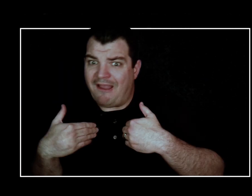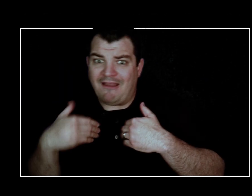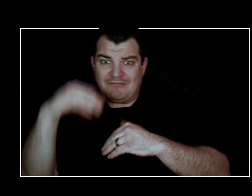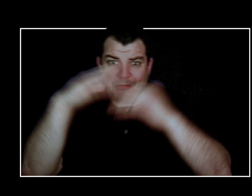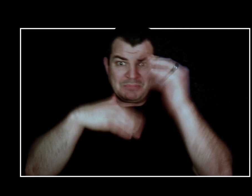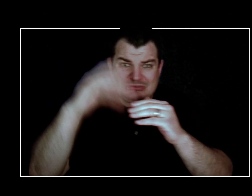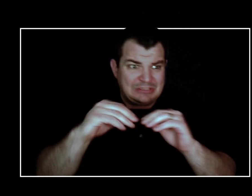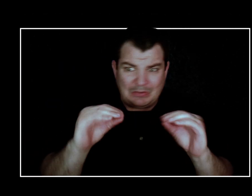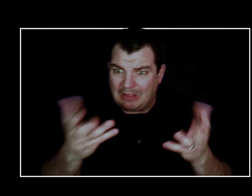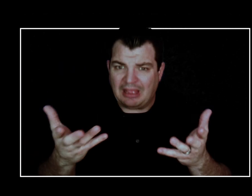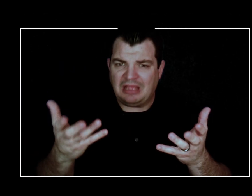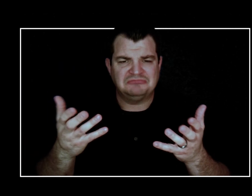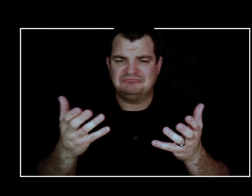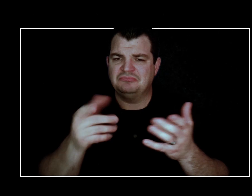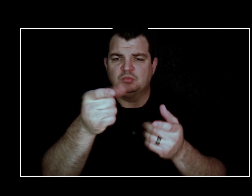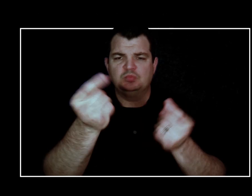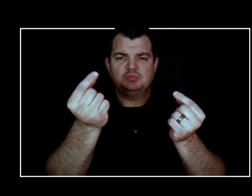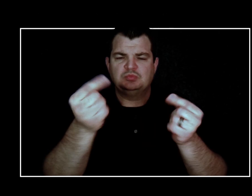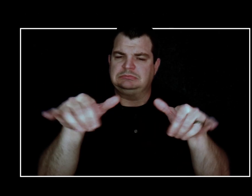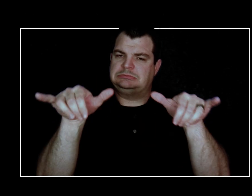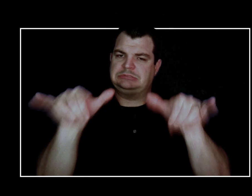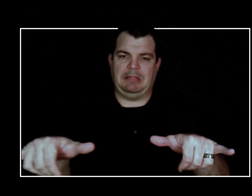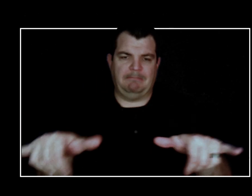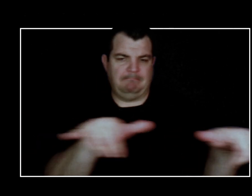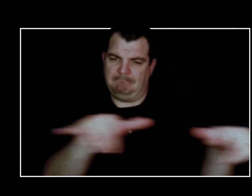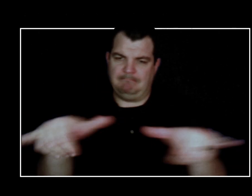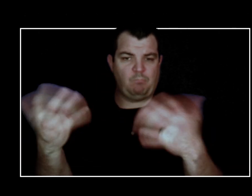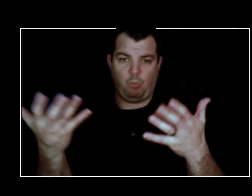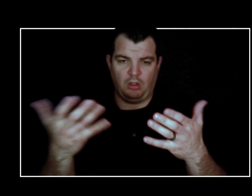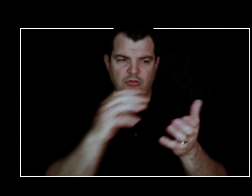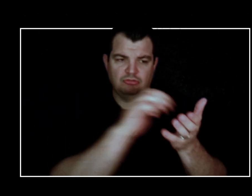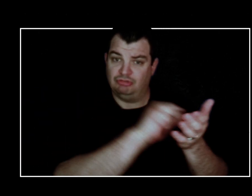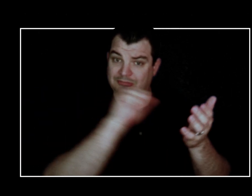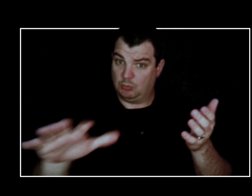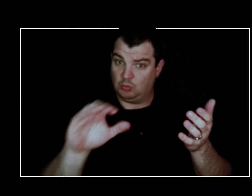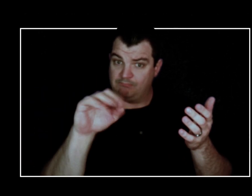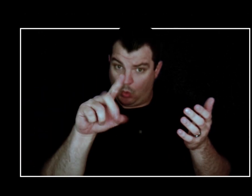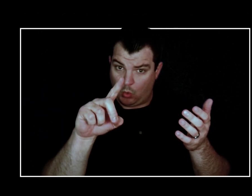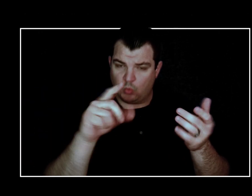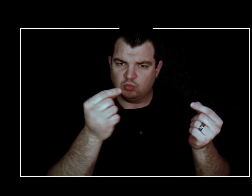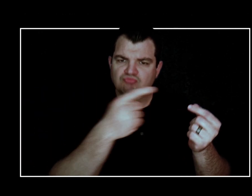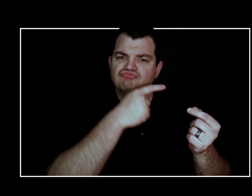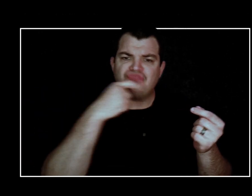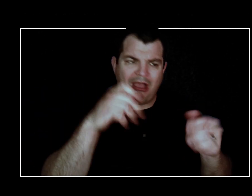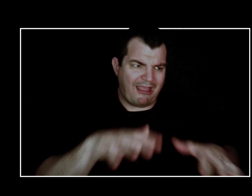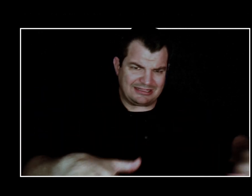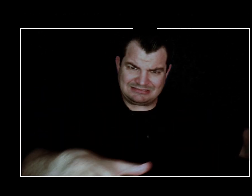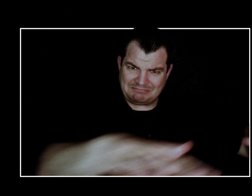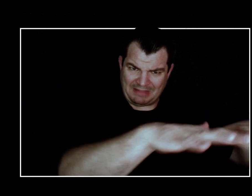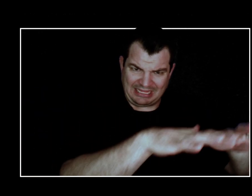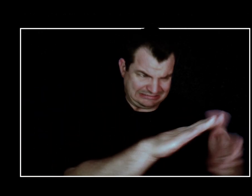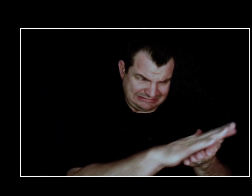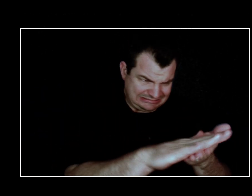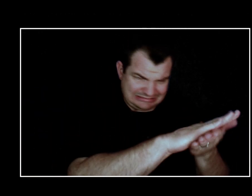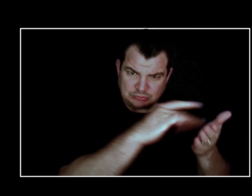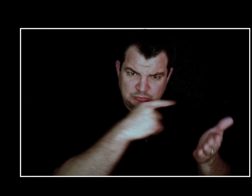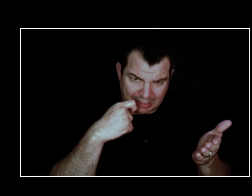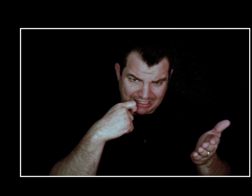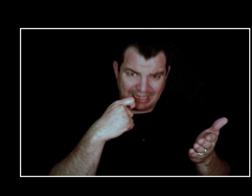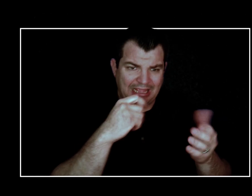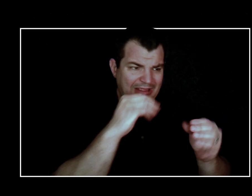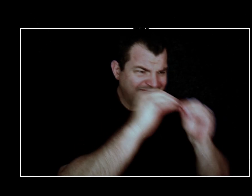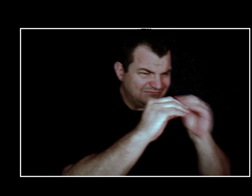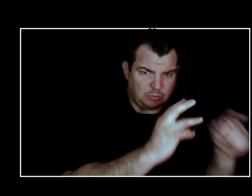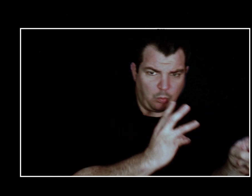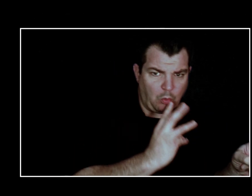mold is in your building, what you need to do is the same. Remove moldy items, dry out the space,